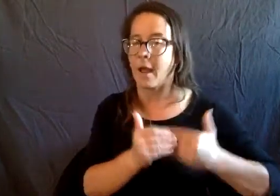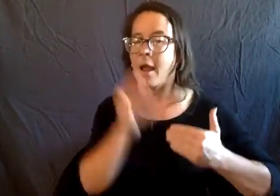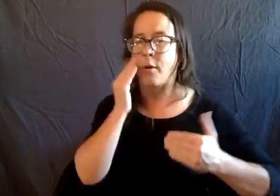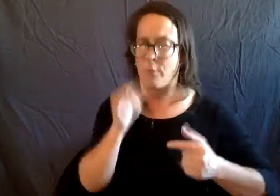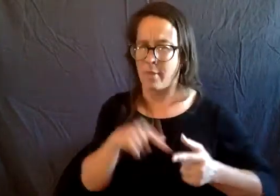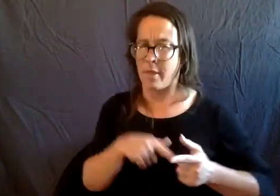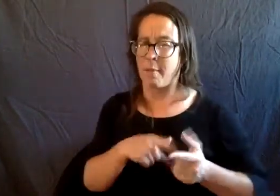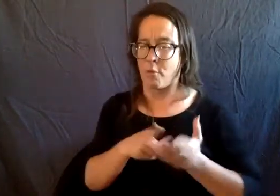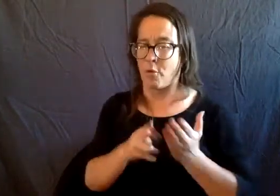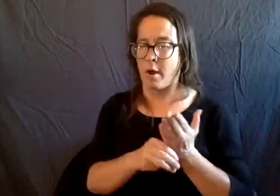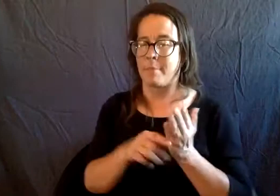participation. Um,